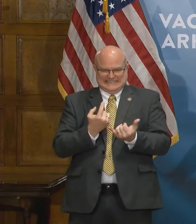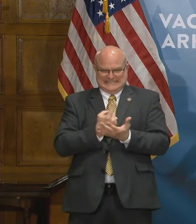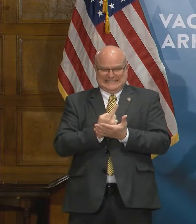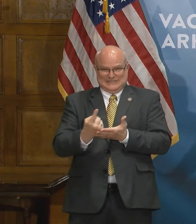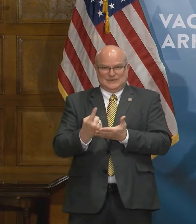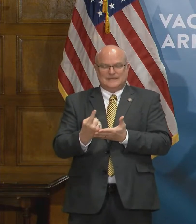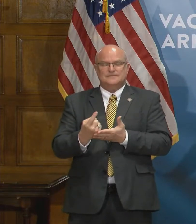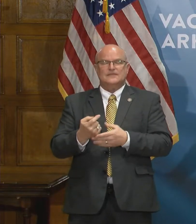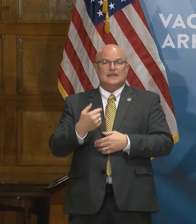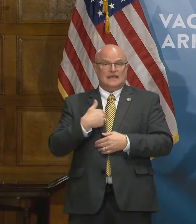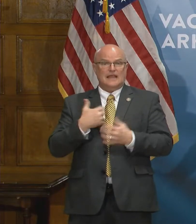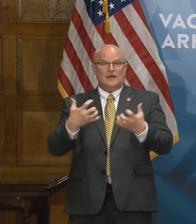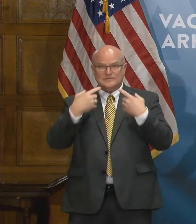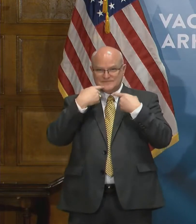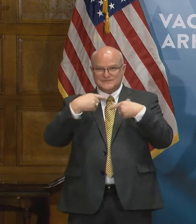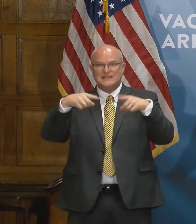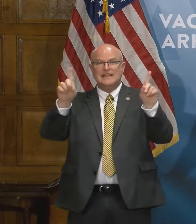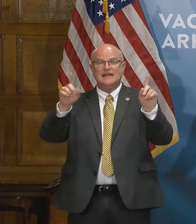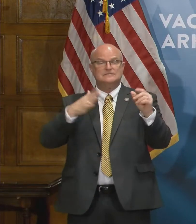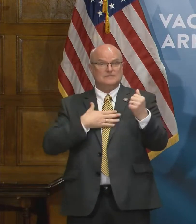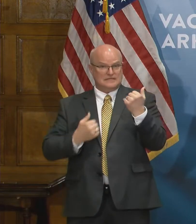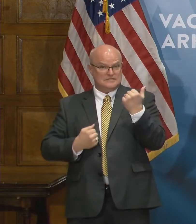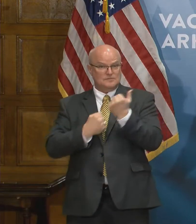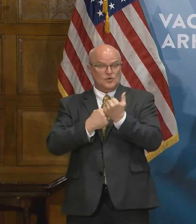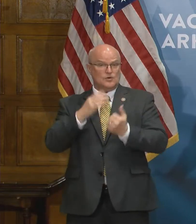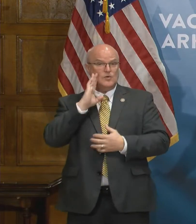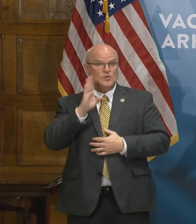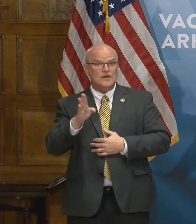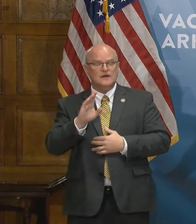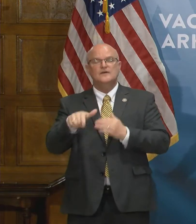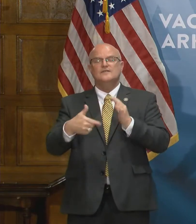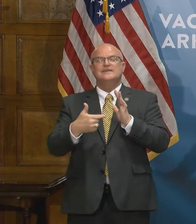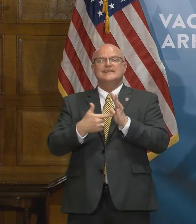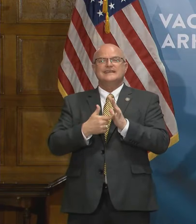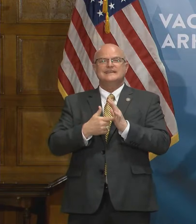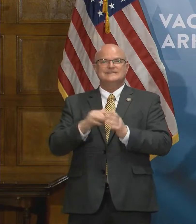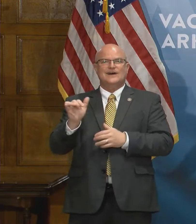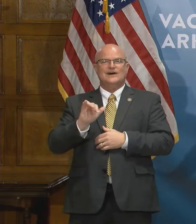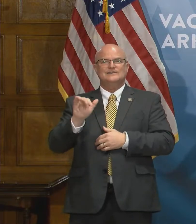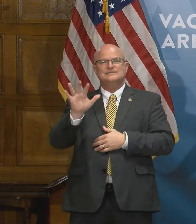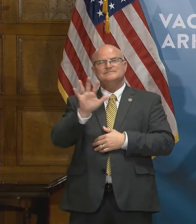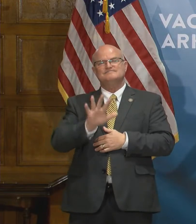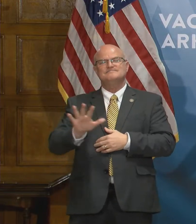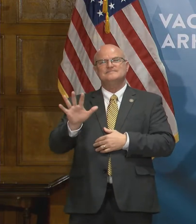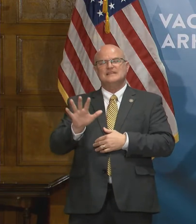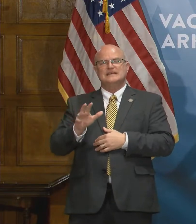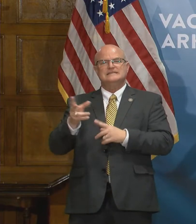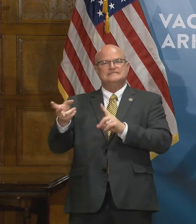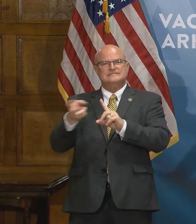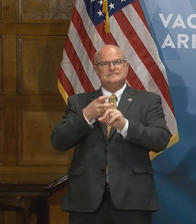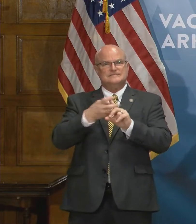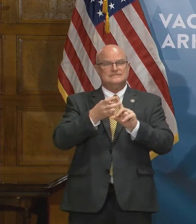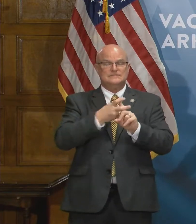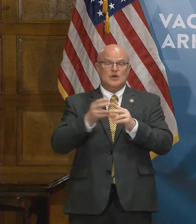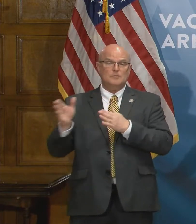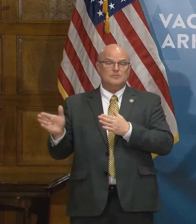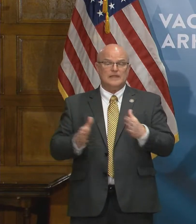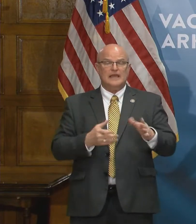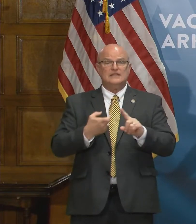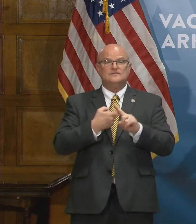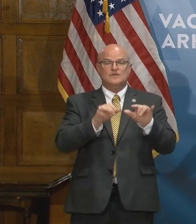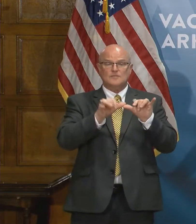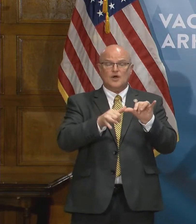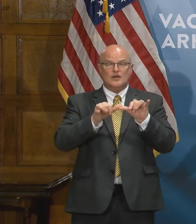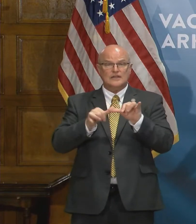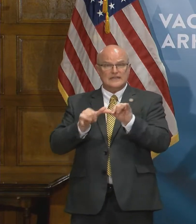week. And I wanted to announce my support of it. For this step, they will be in the process of soliciting plans from